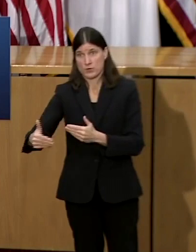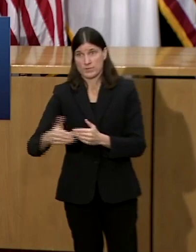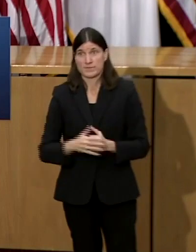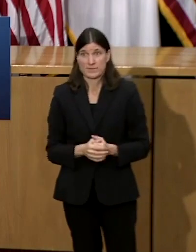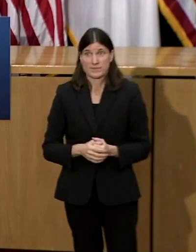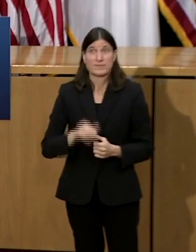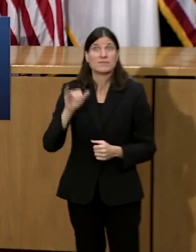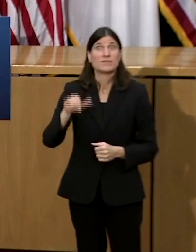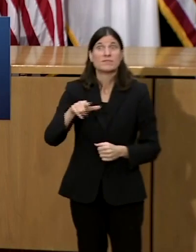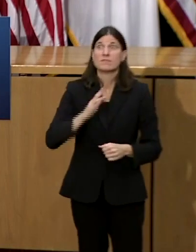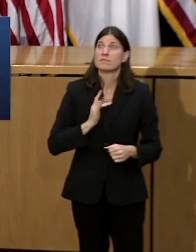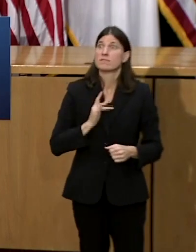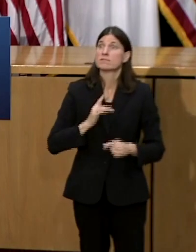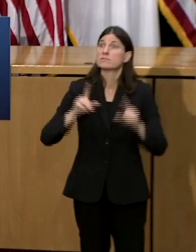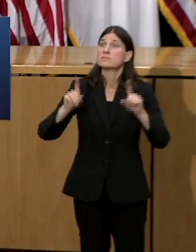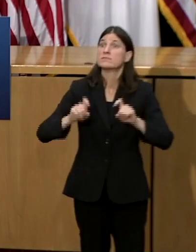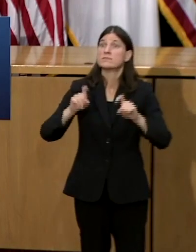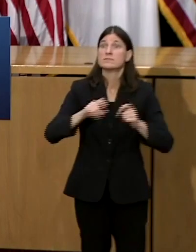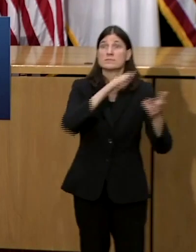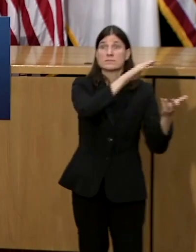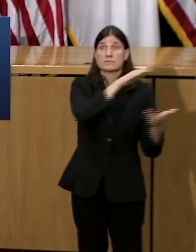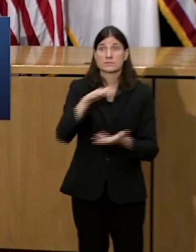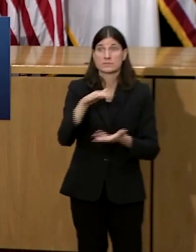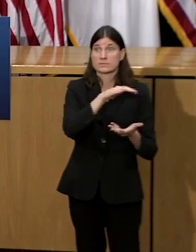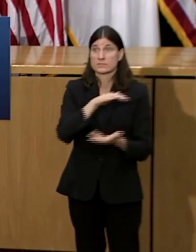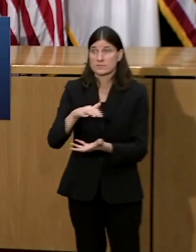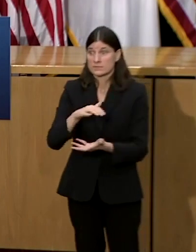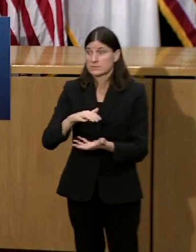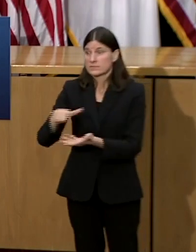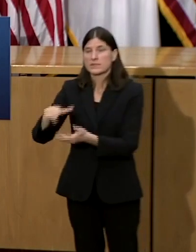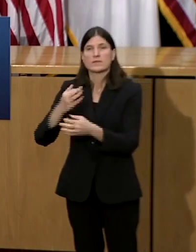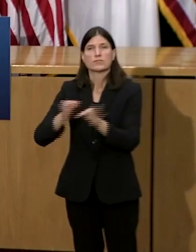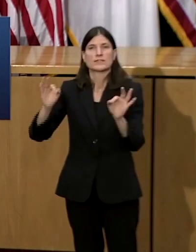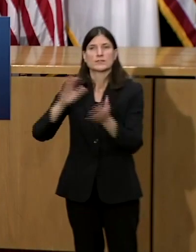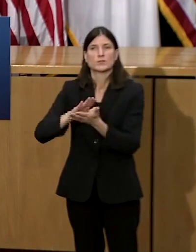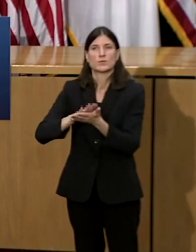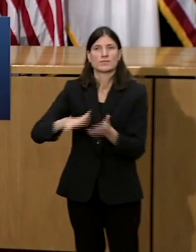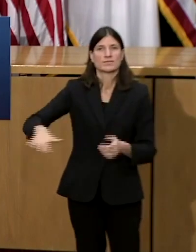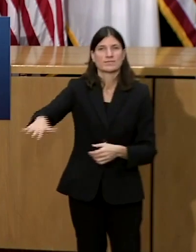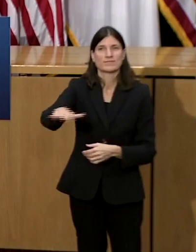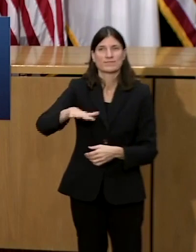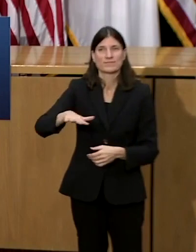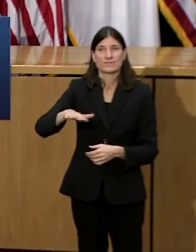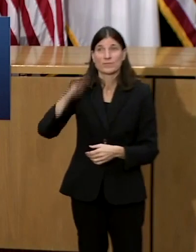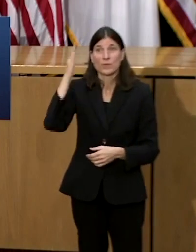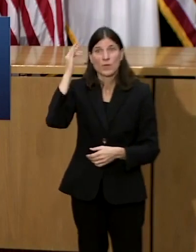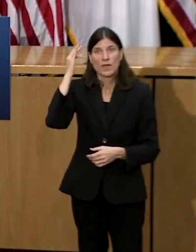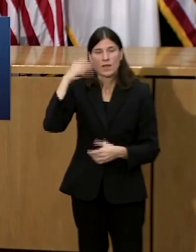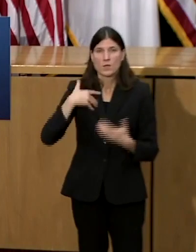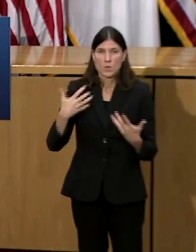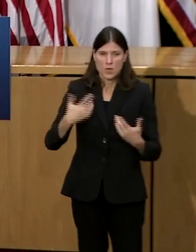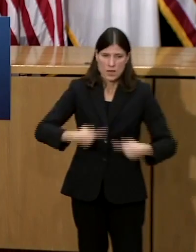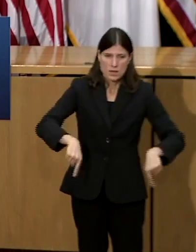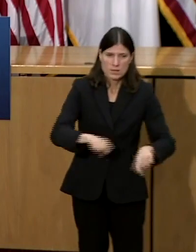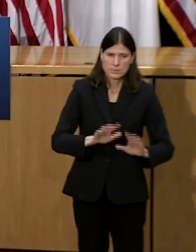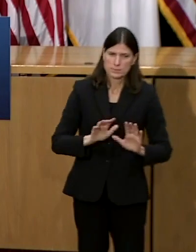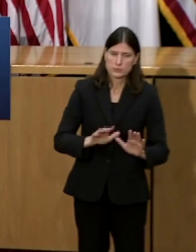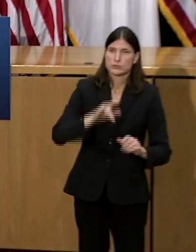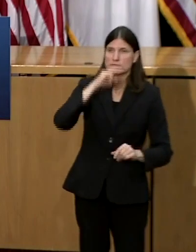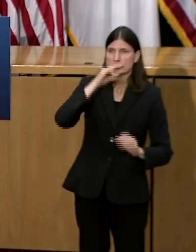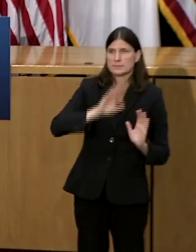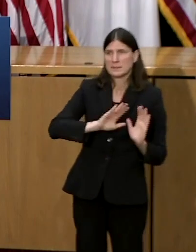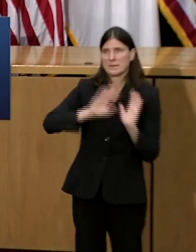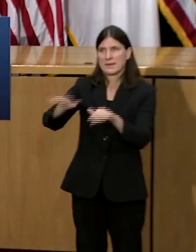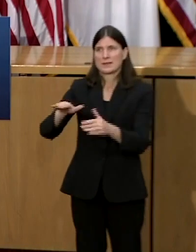cost, designed to help schools continue to offer in-person learning. Under federal guidelines at this time, the